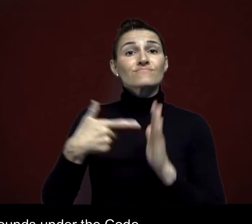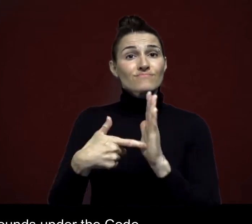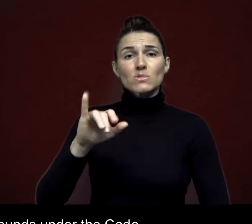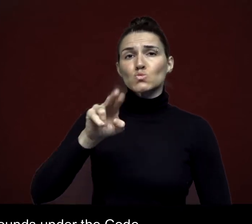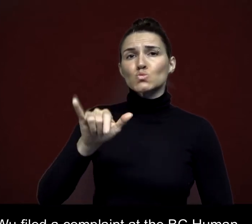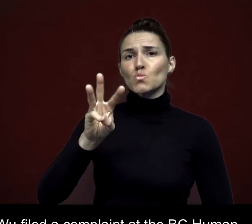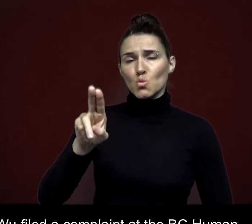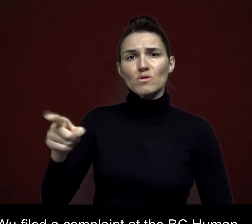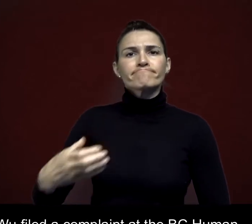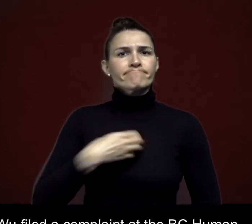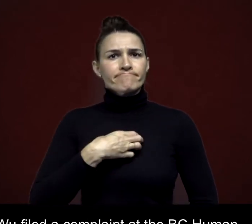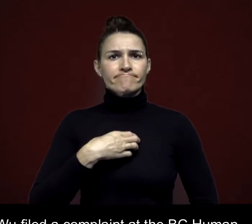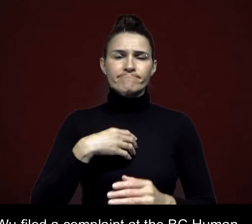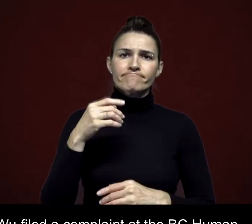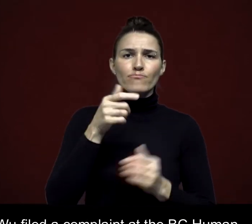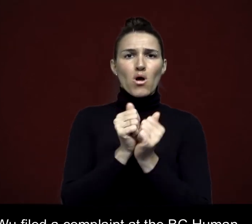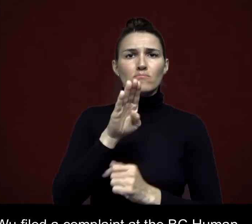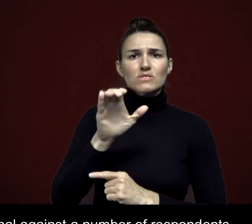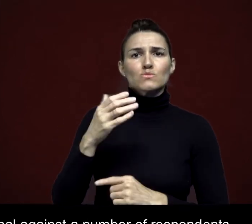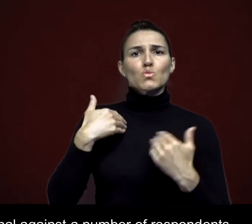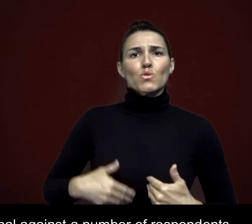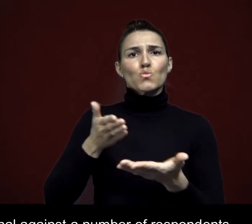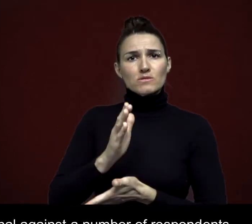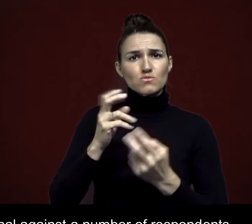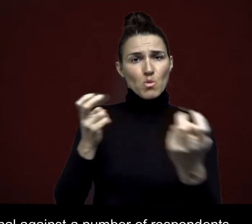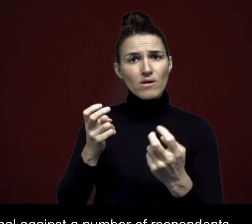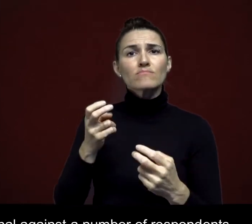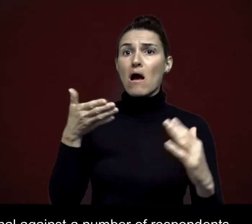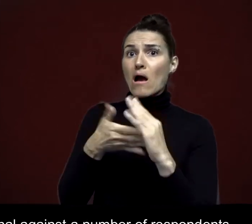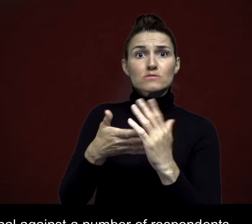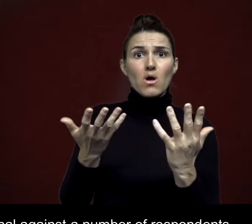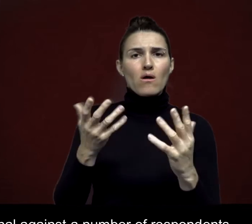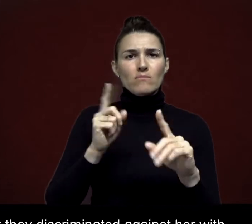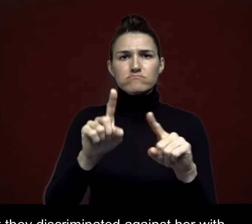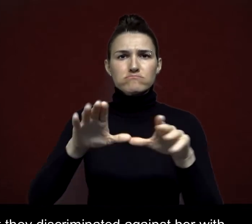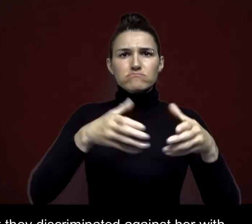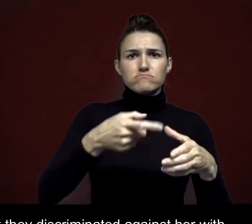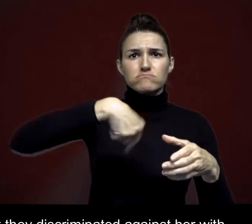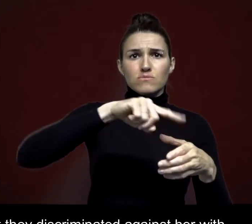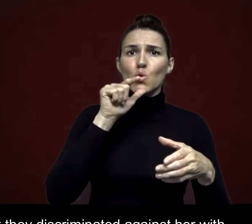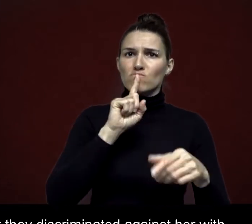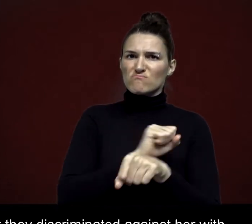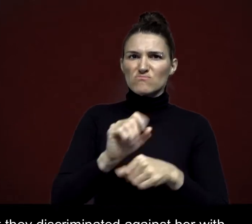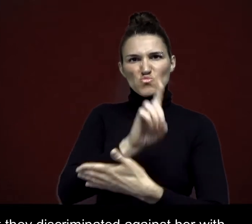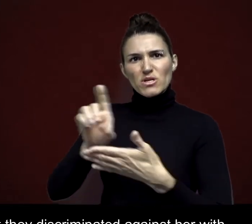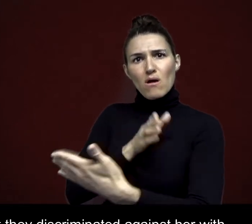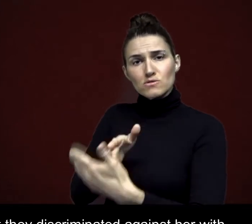Judy Wu filed a complaint at the BC Human Rights Tribunal against a number of respondents, claiming that they discriminated against her with respect to